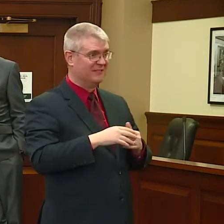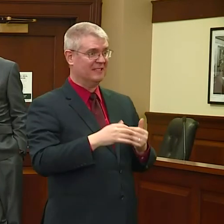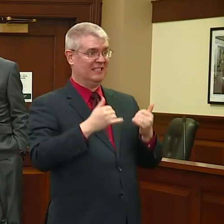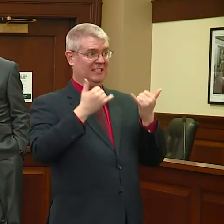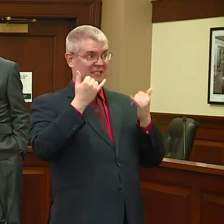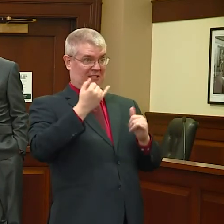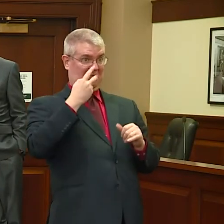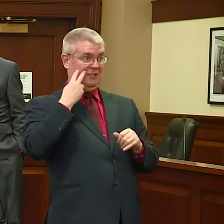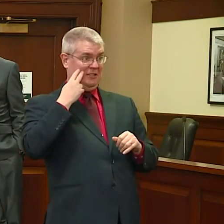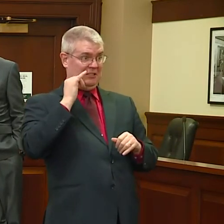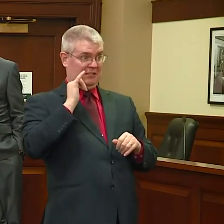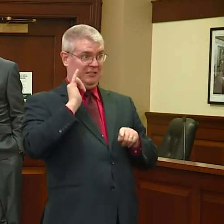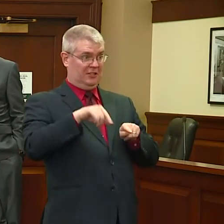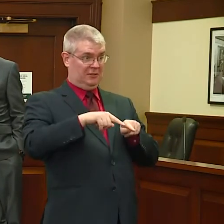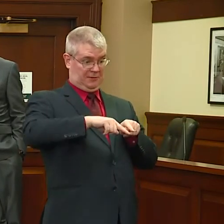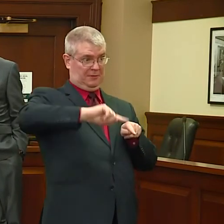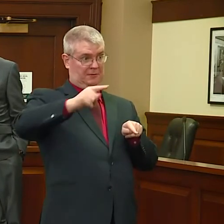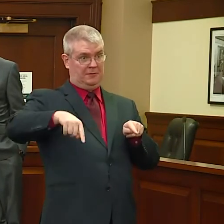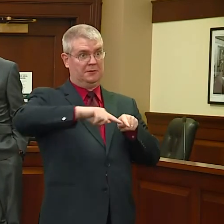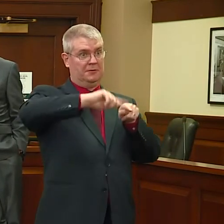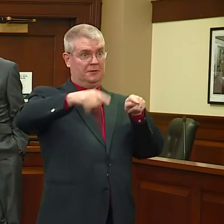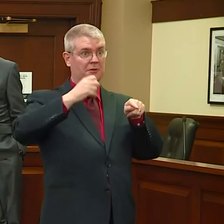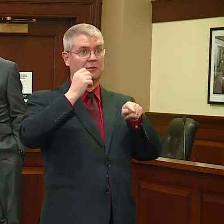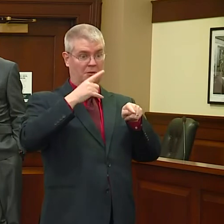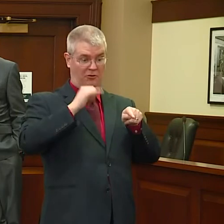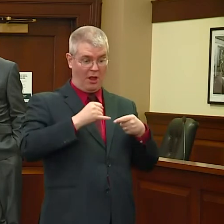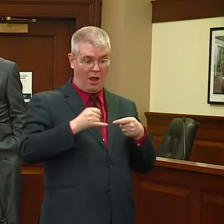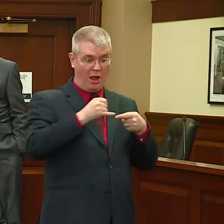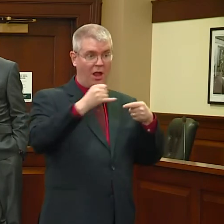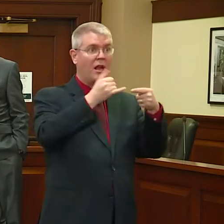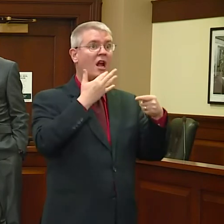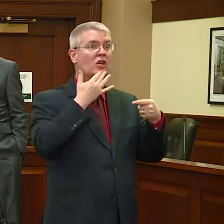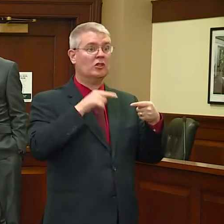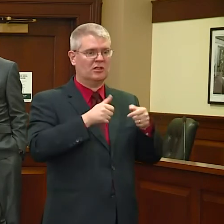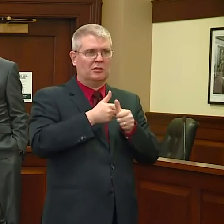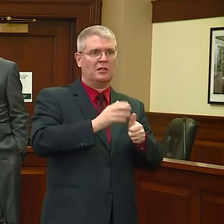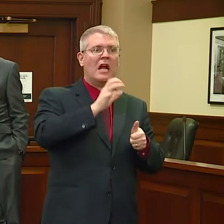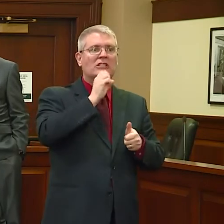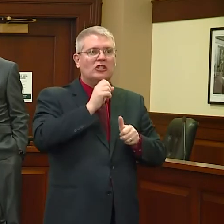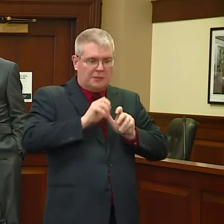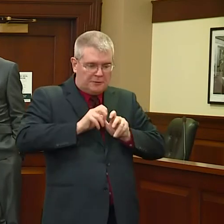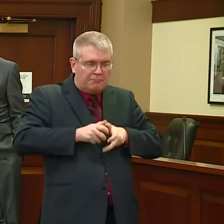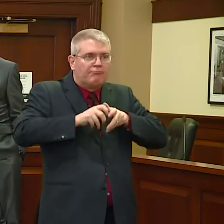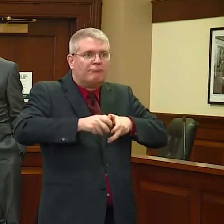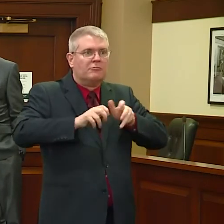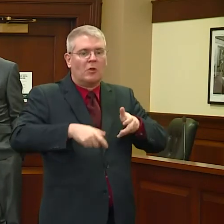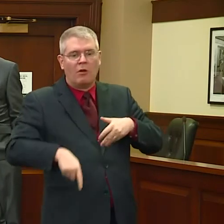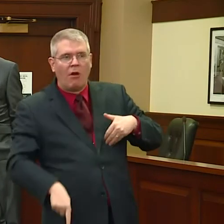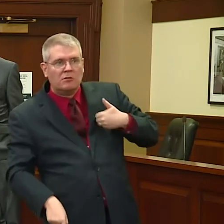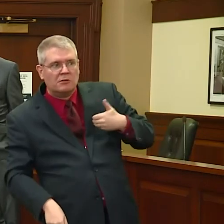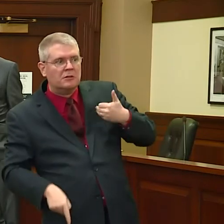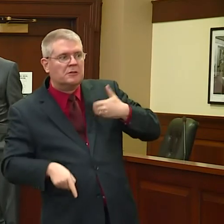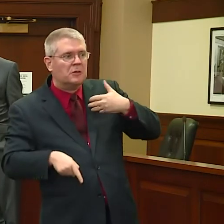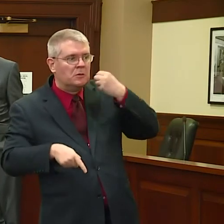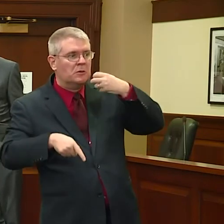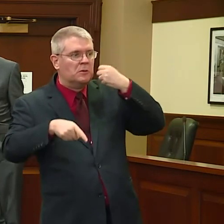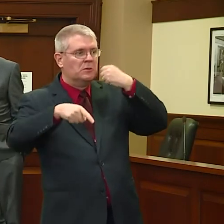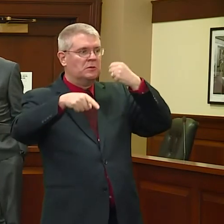highlights that really starting about midway through this pandemic, you can see there that